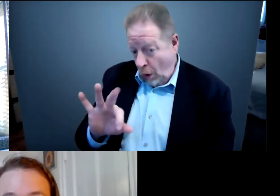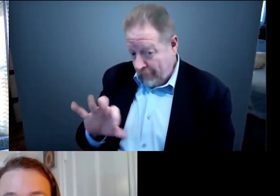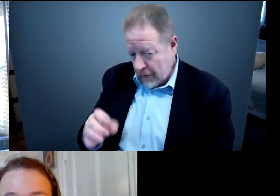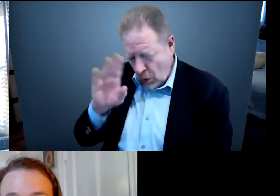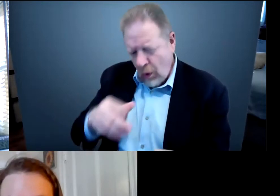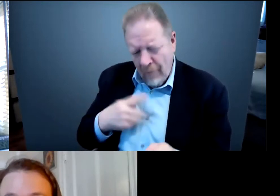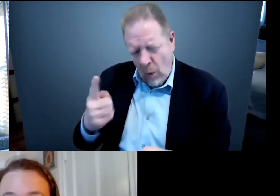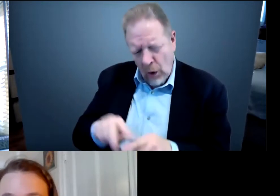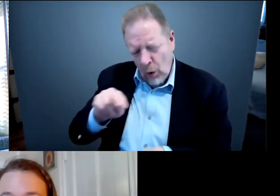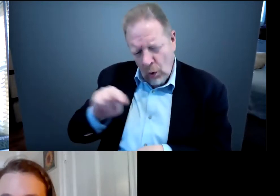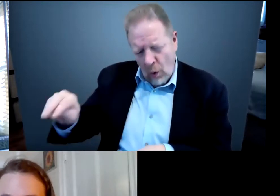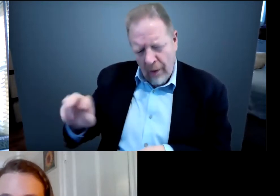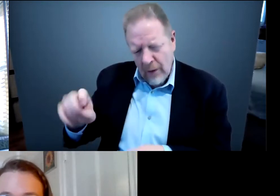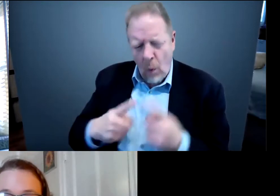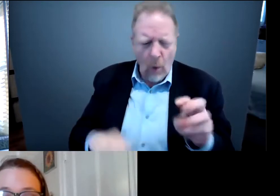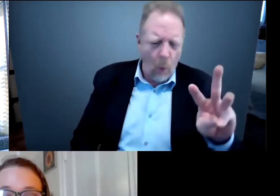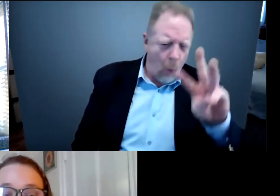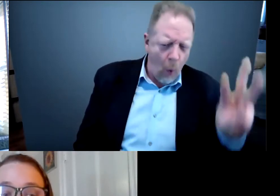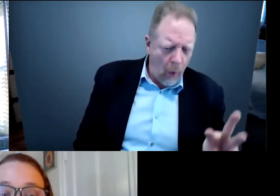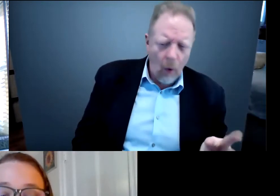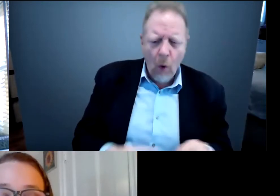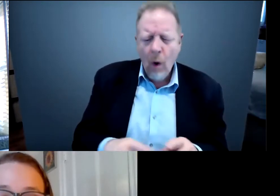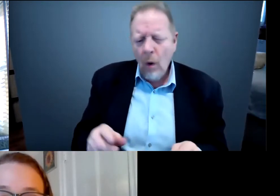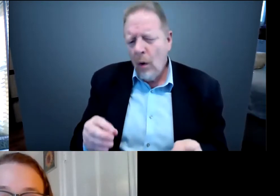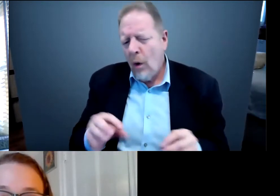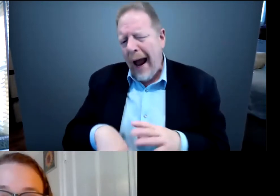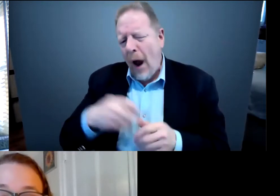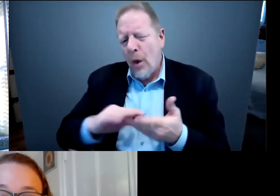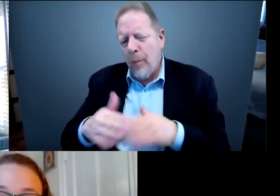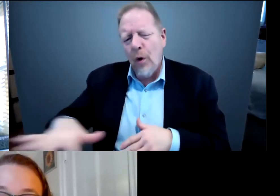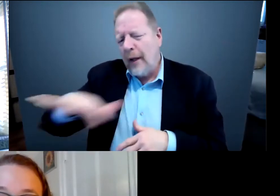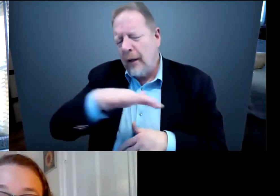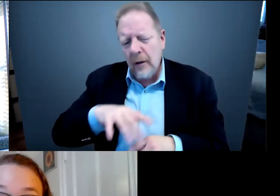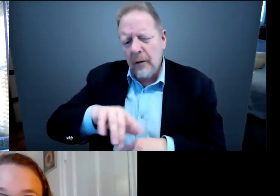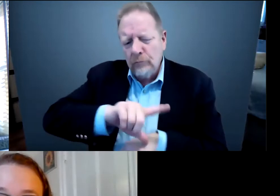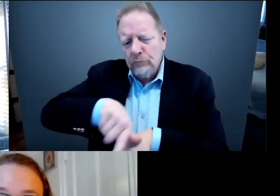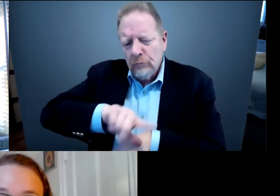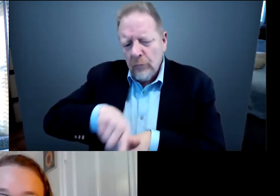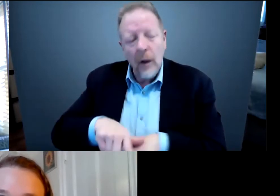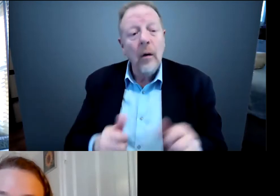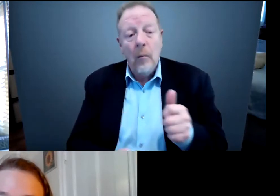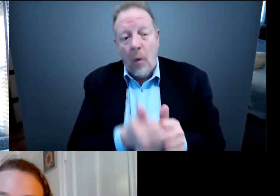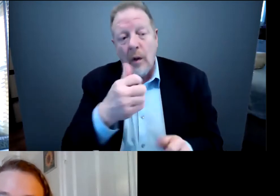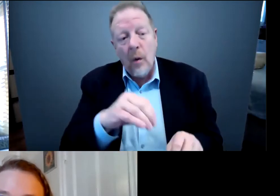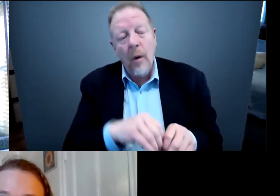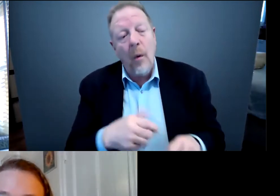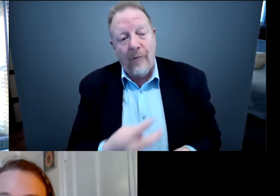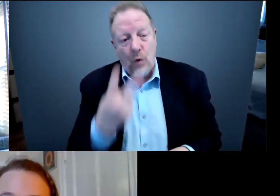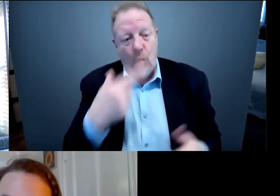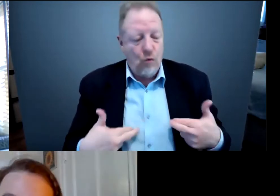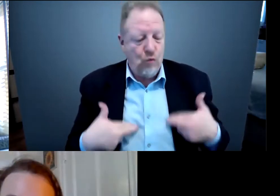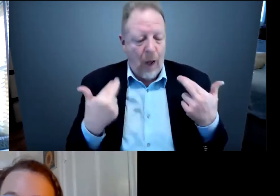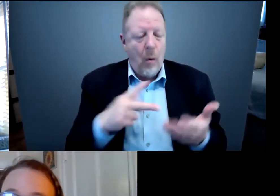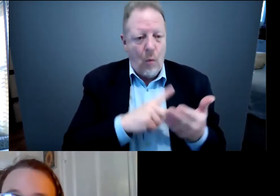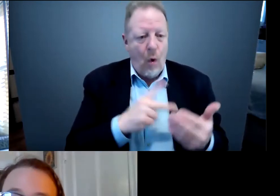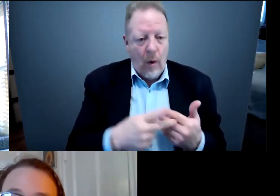in North Kingstown and one in Warwick, or is it just it's more out in the community? So it's primarily we have two residential programs